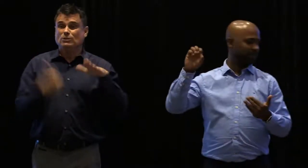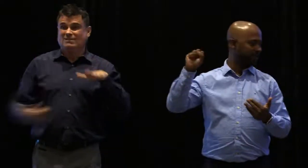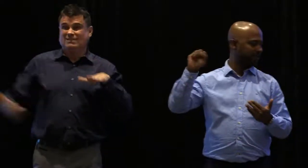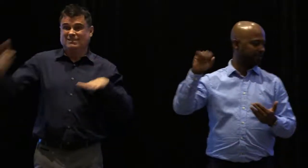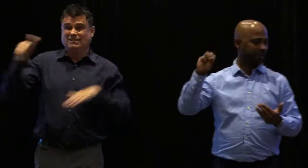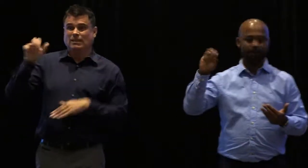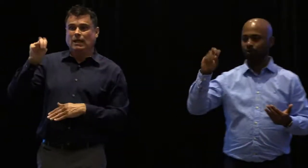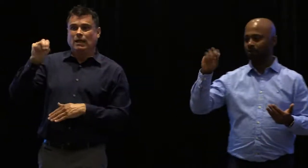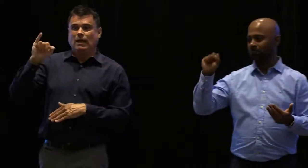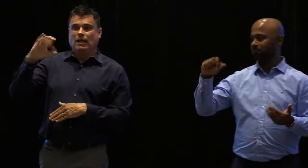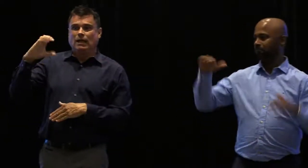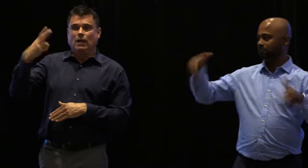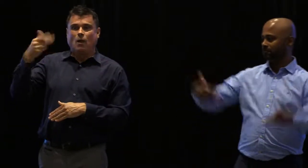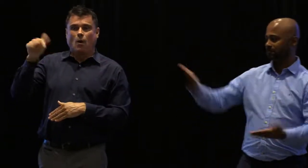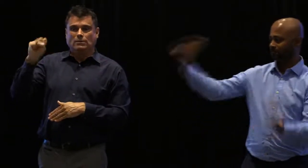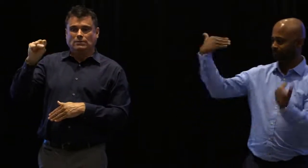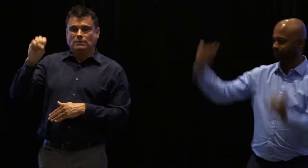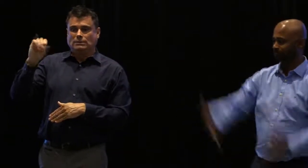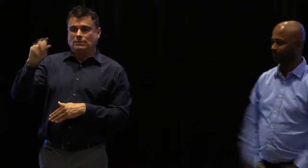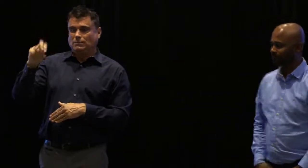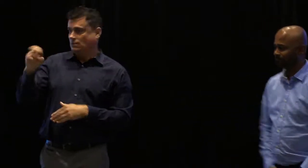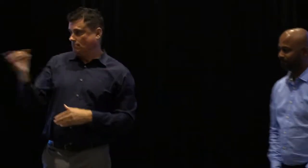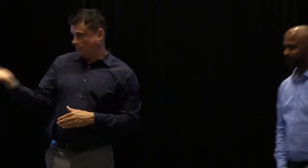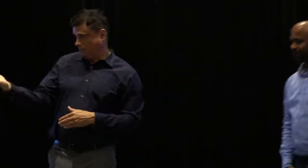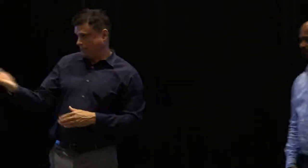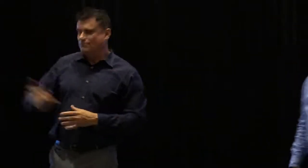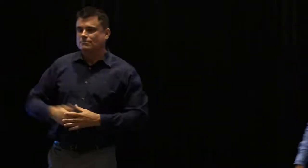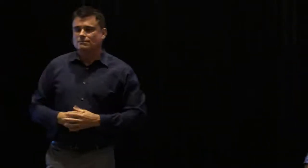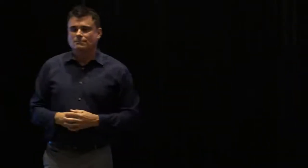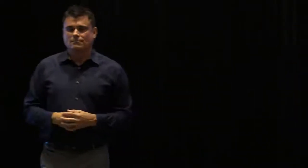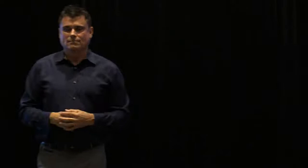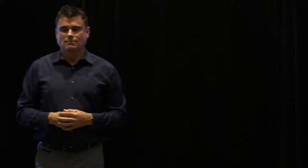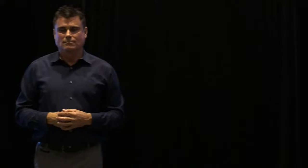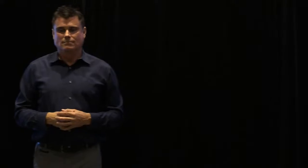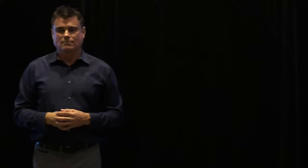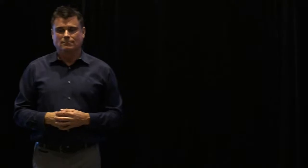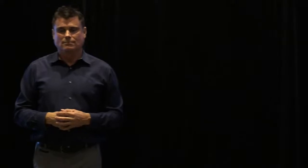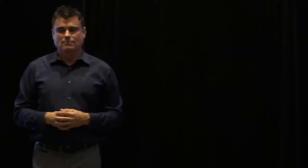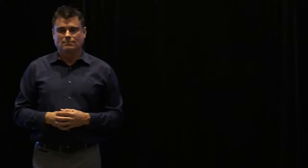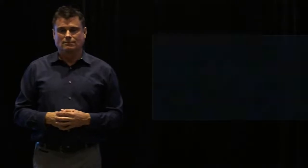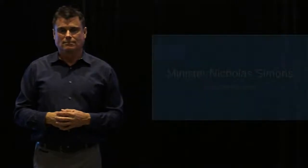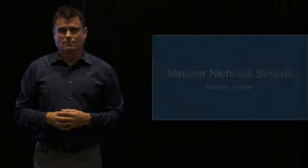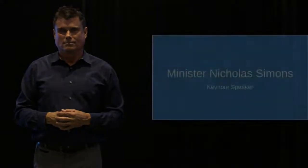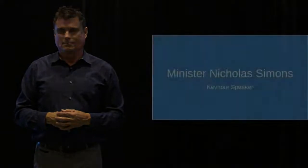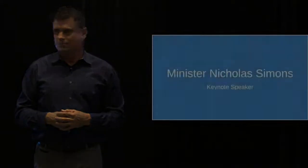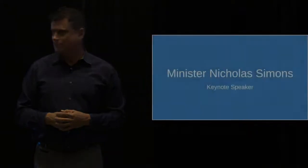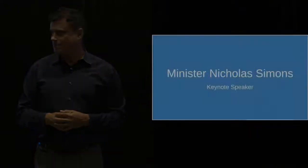I would like to invite Minister Nicholas Simons to come to the front.